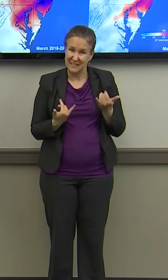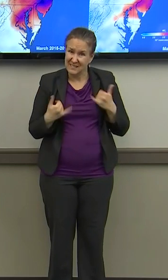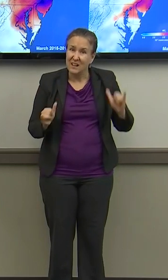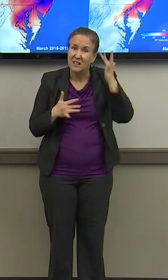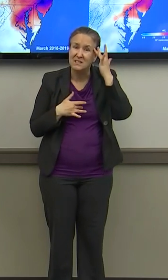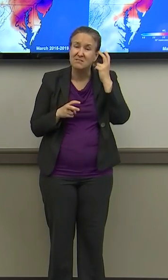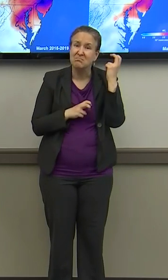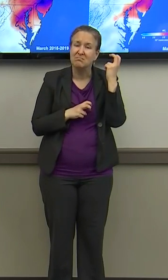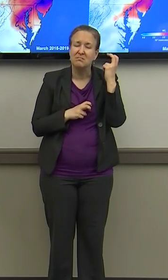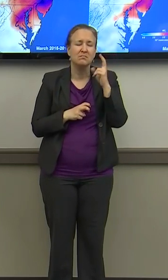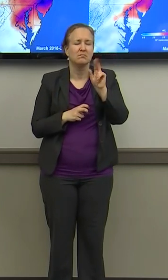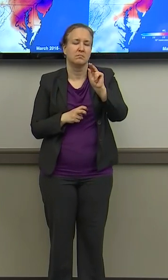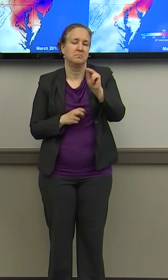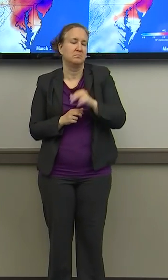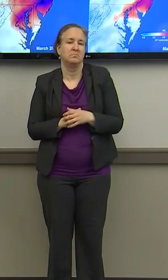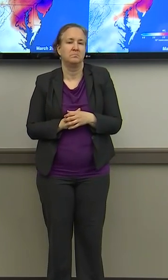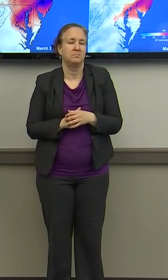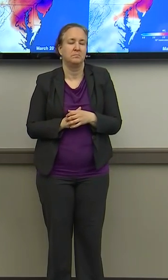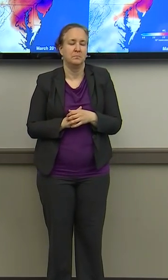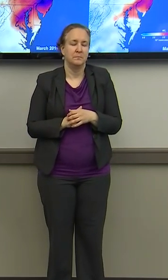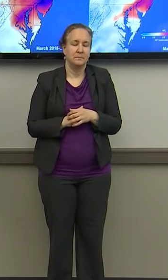still sick? Absolutely not.